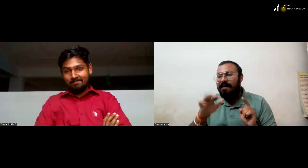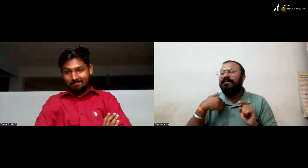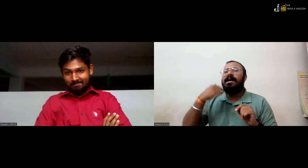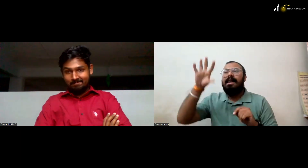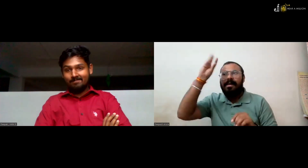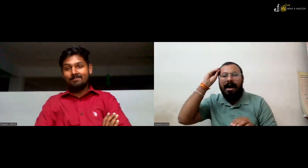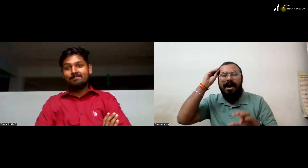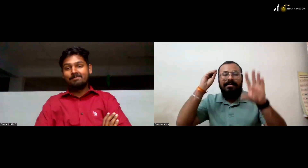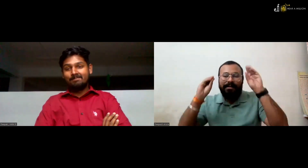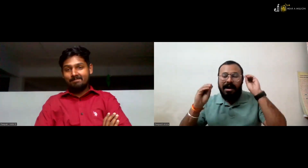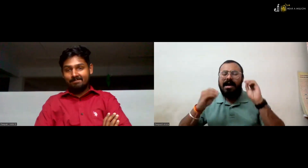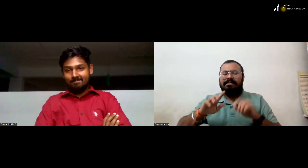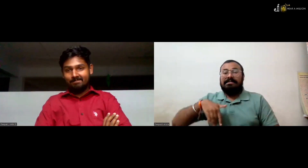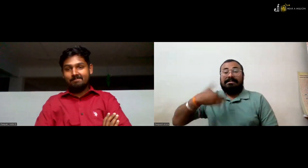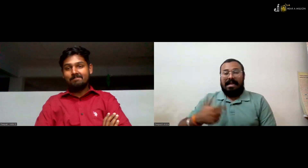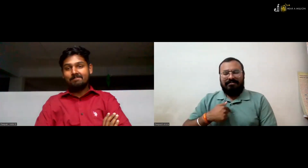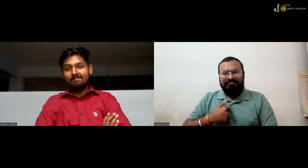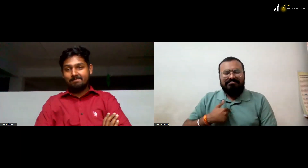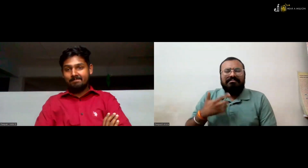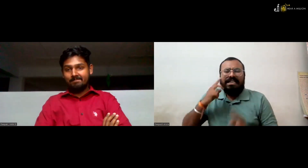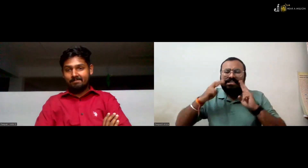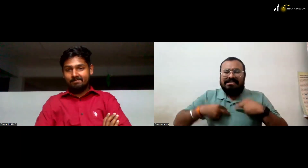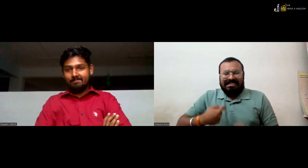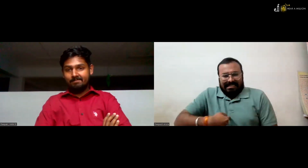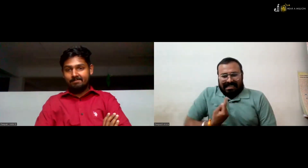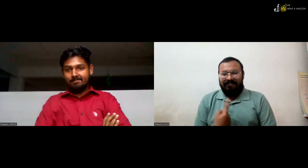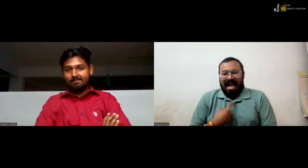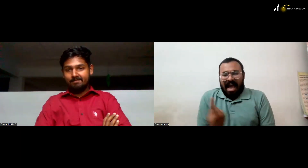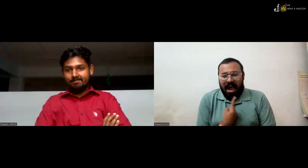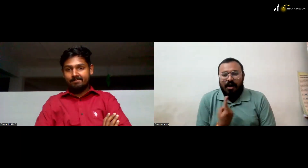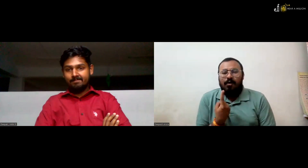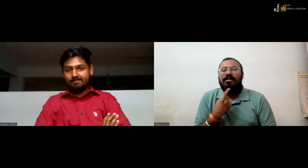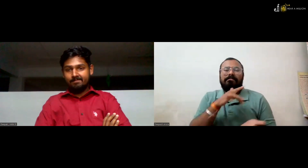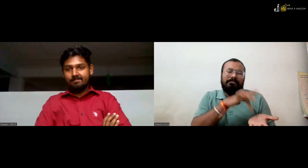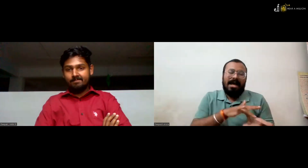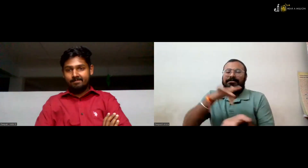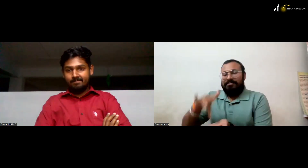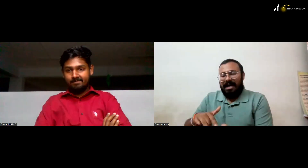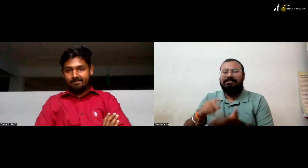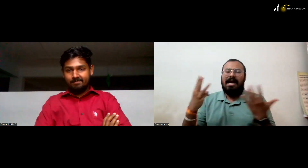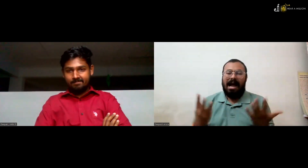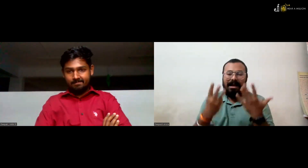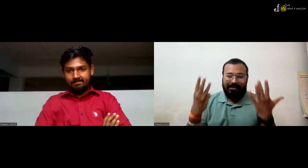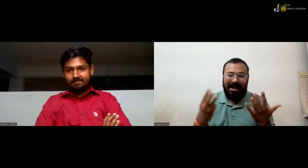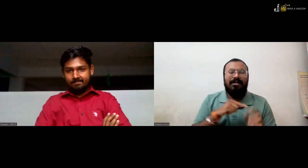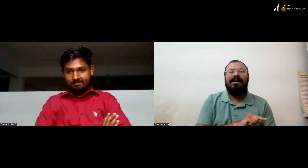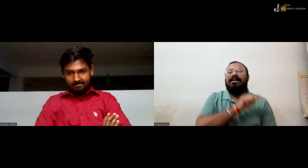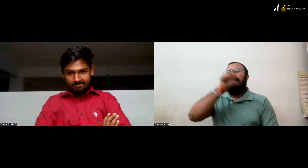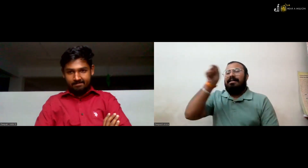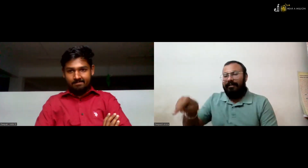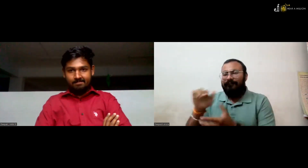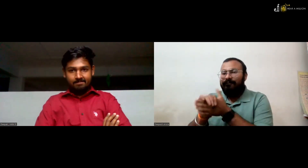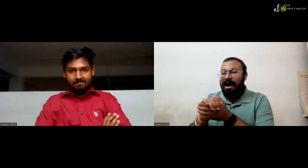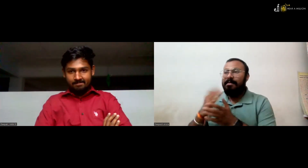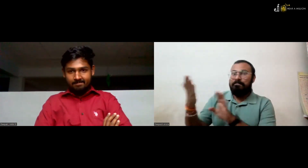the 2014, when we see, it was really hard for us, but we learned, on the solo trip for